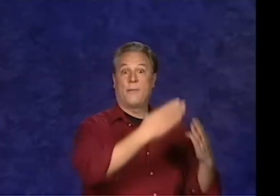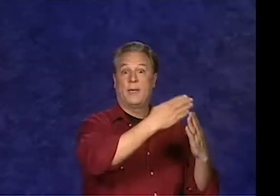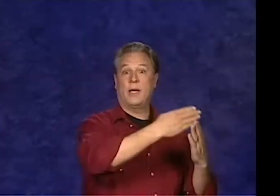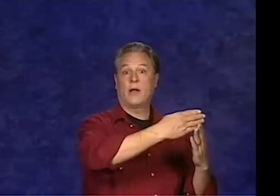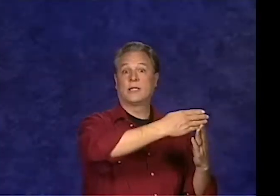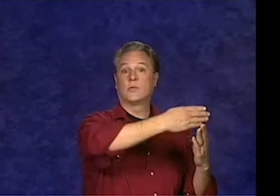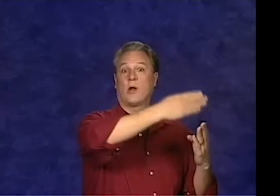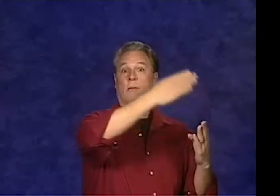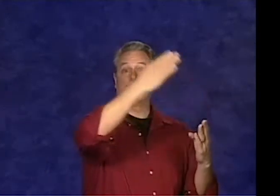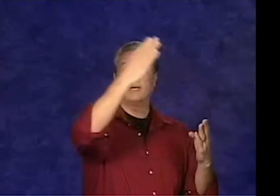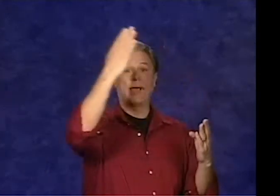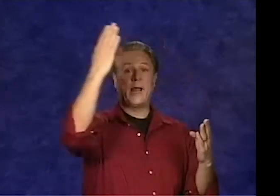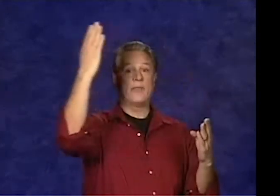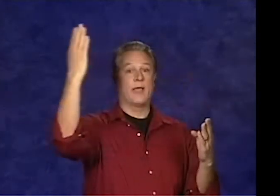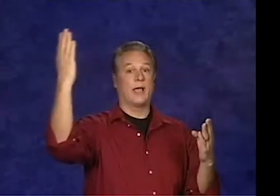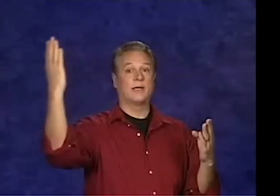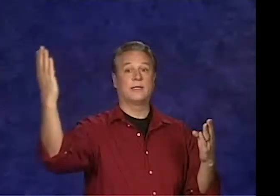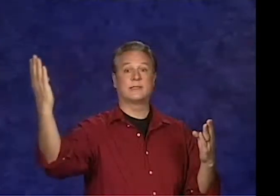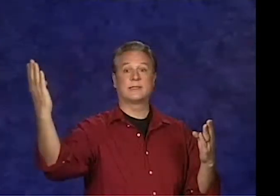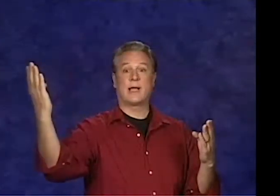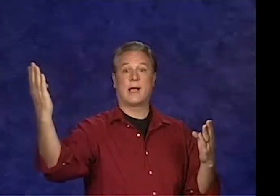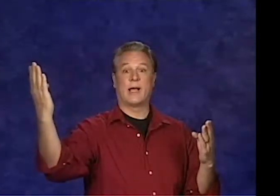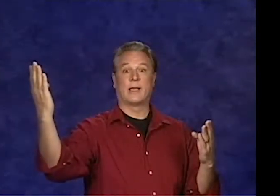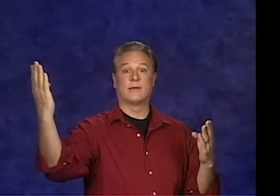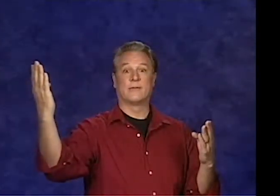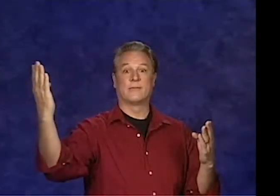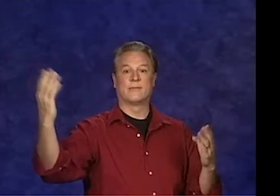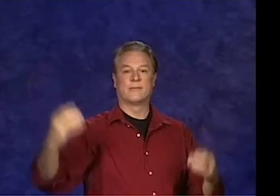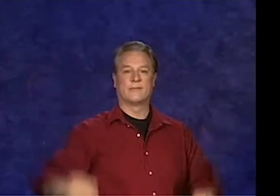Up here is where I'm indicating the endless sky.